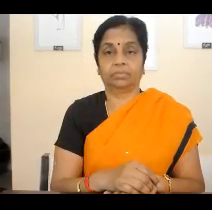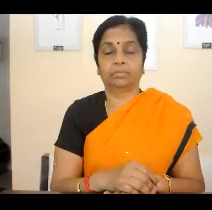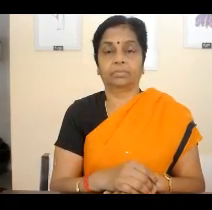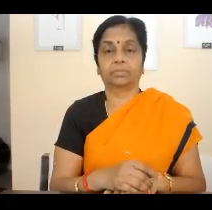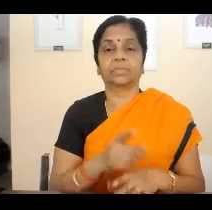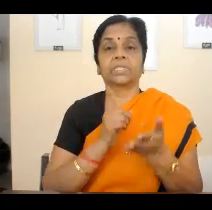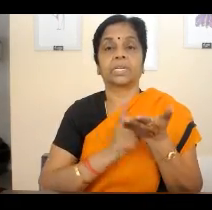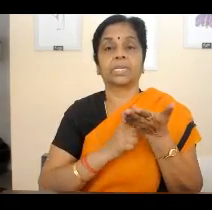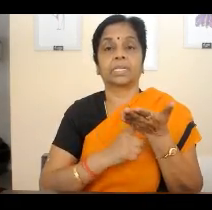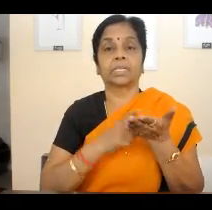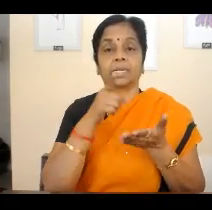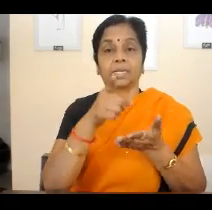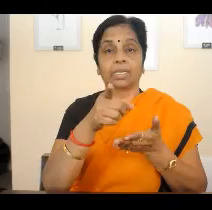Teachers with disabilities